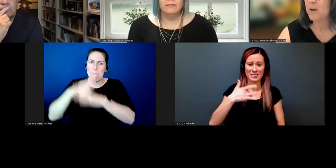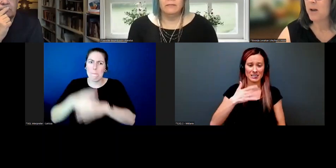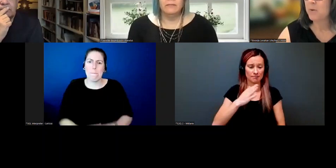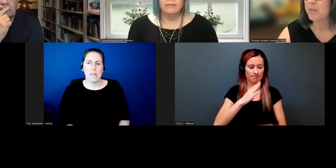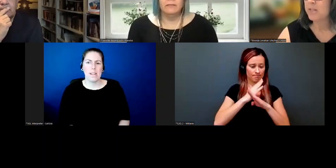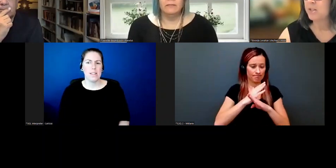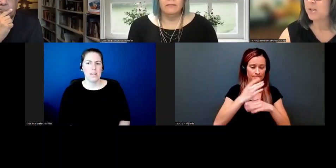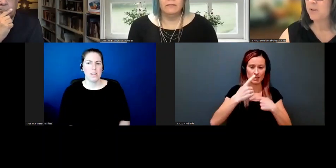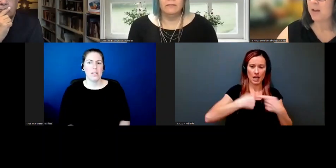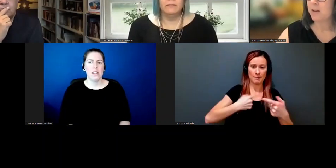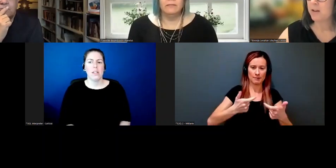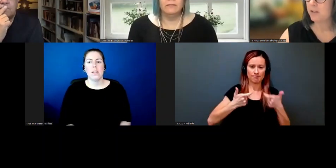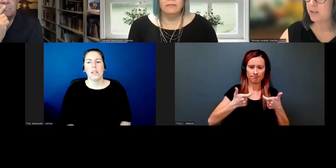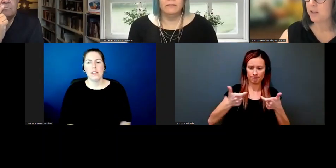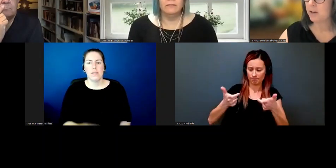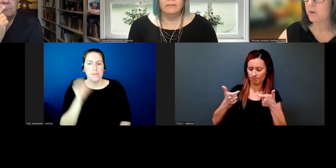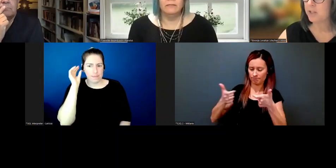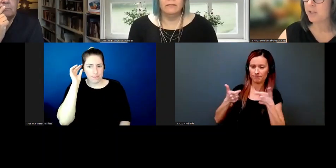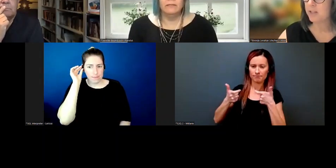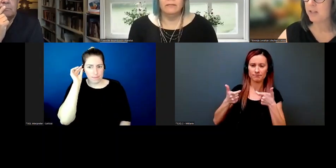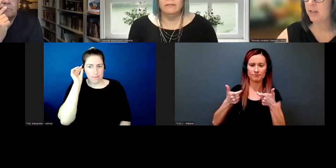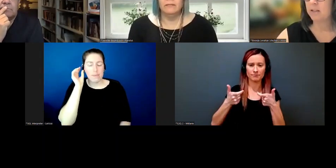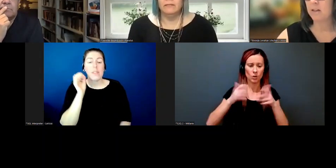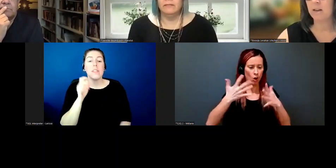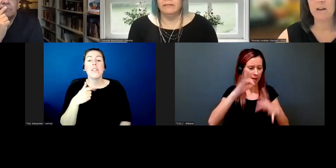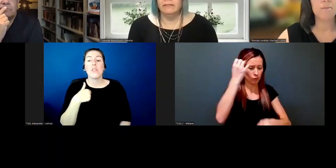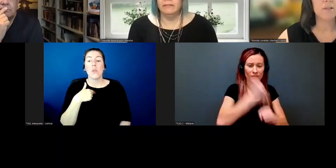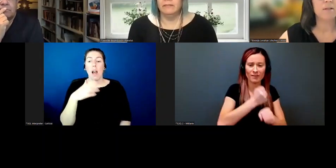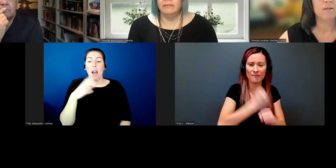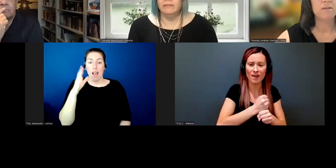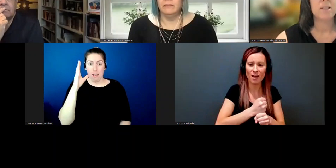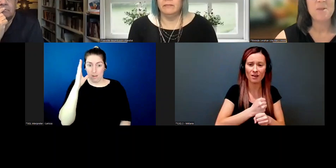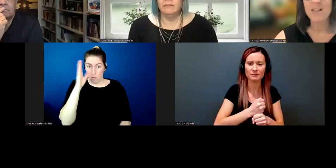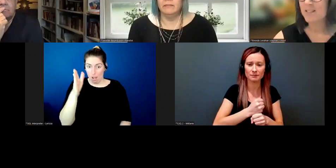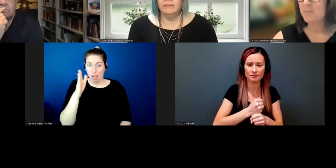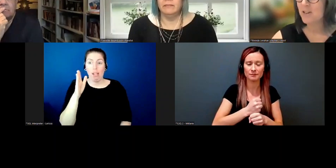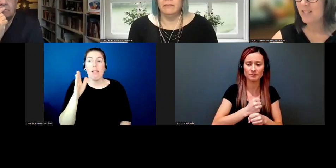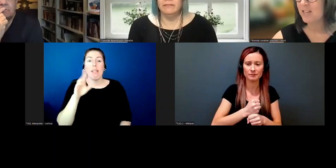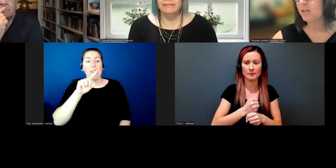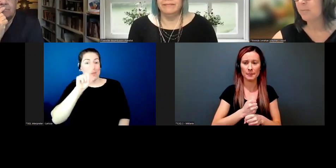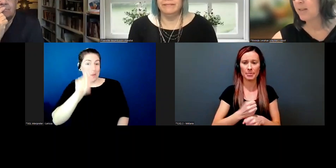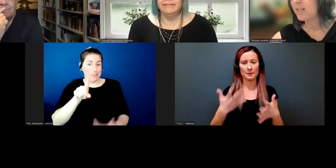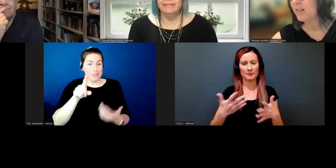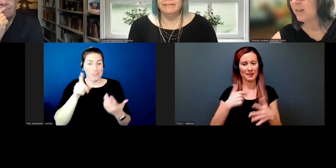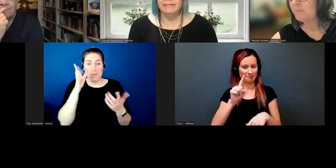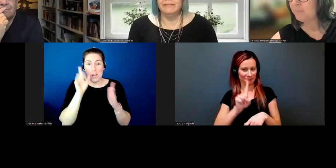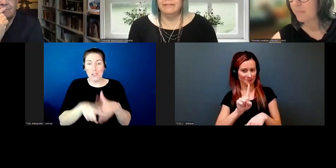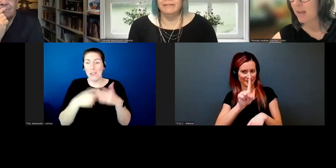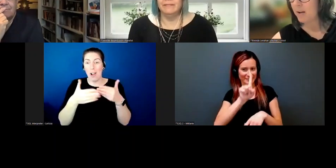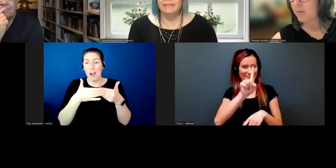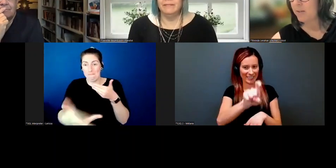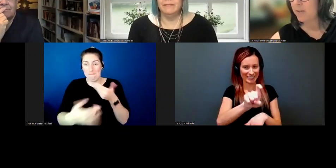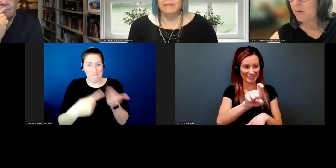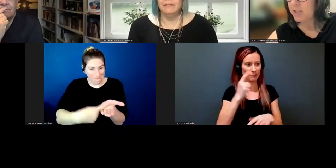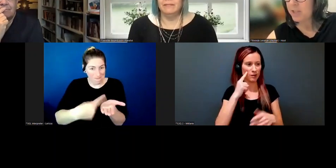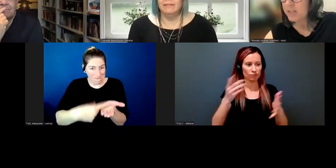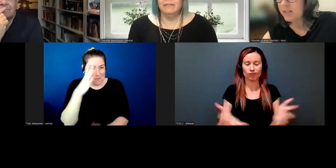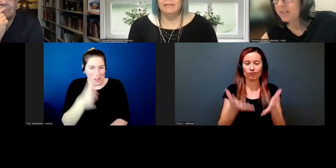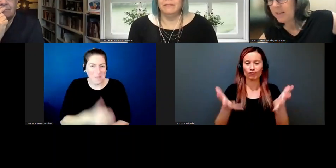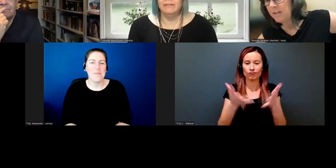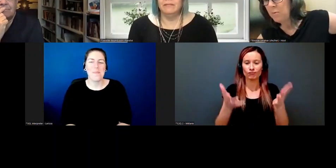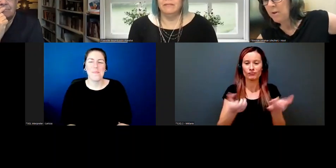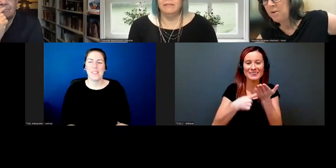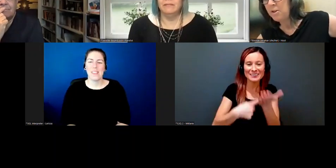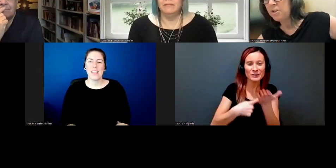So I'm going to just share a question in to stimulate some more discussion, but the question